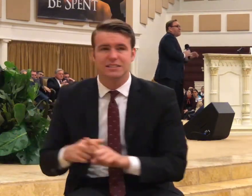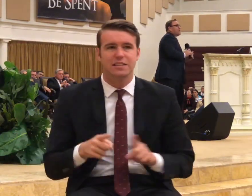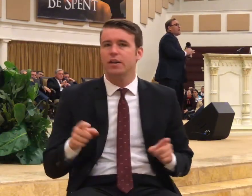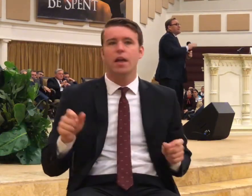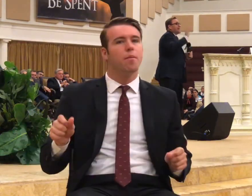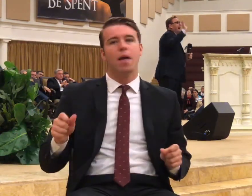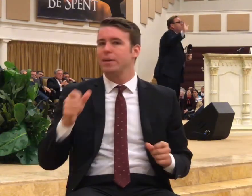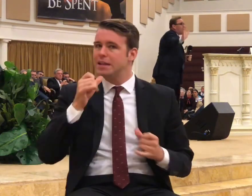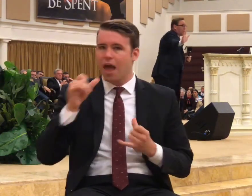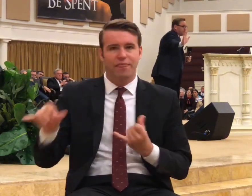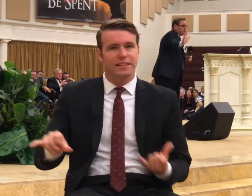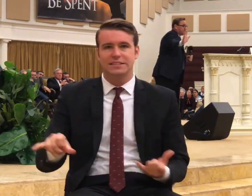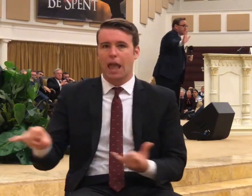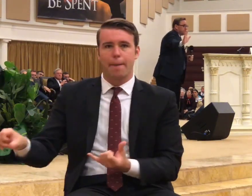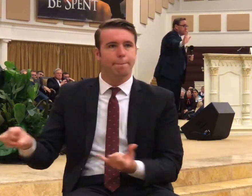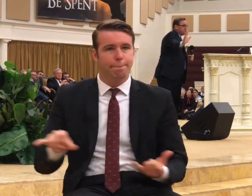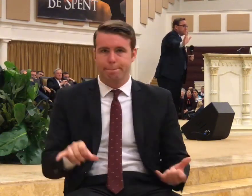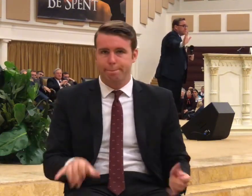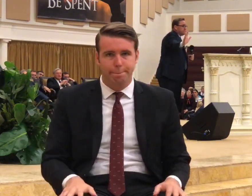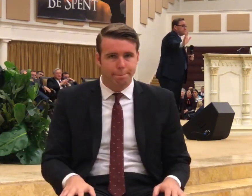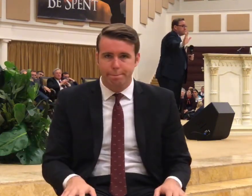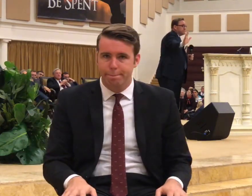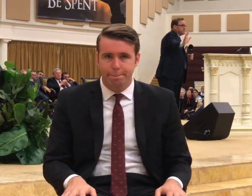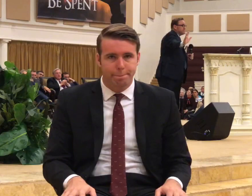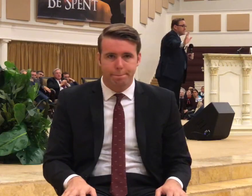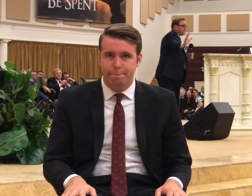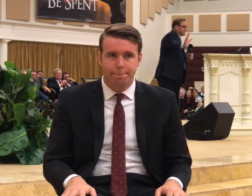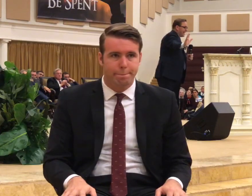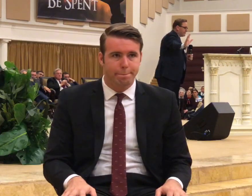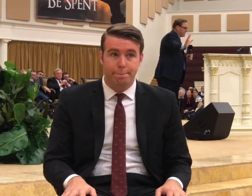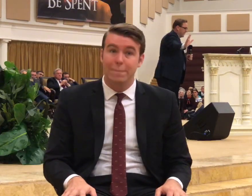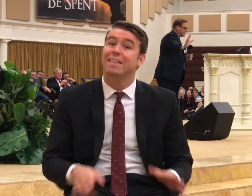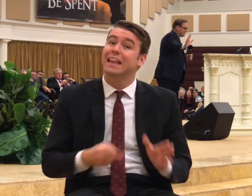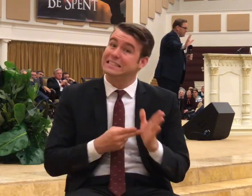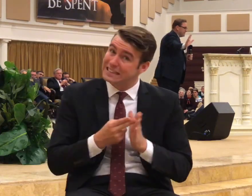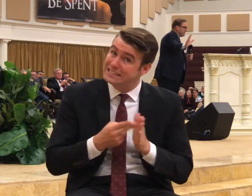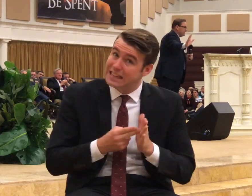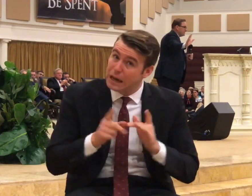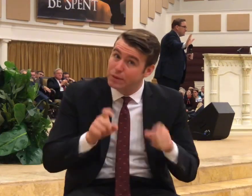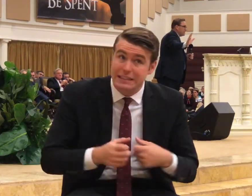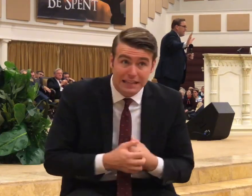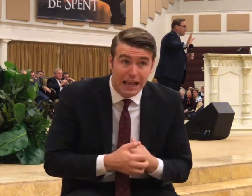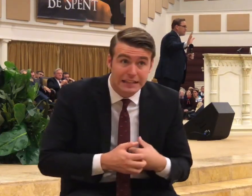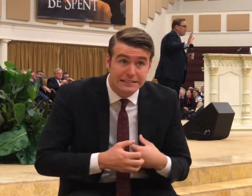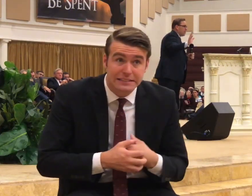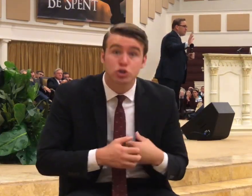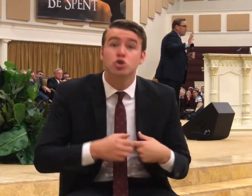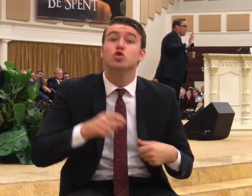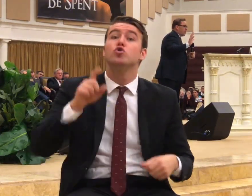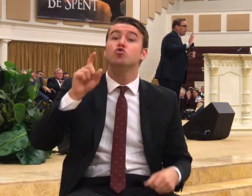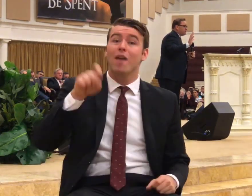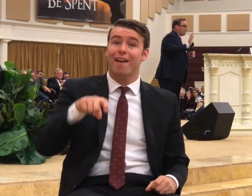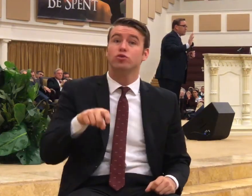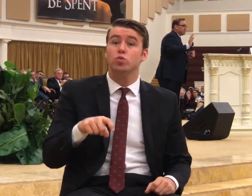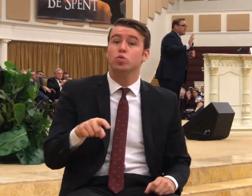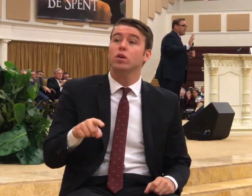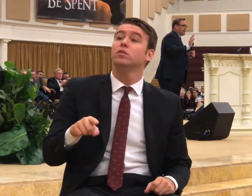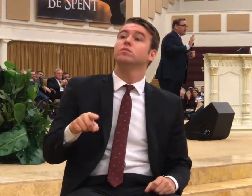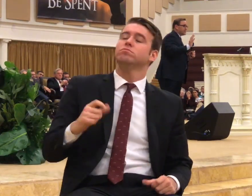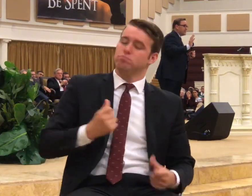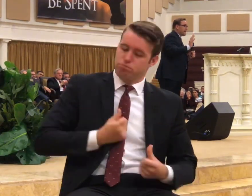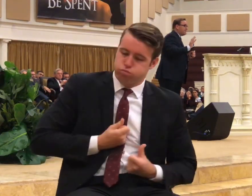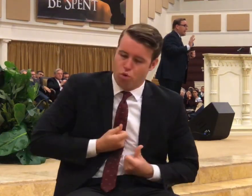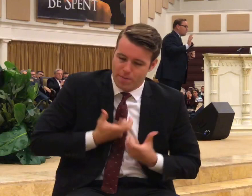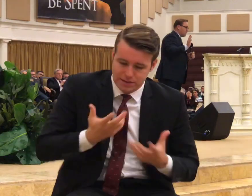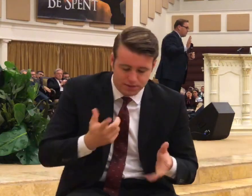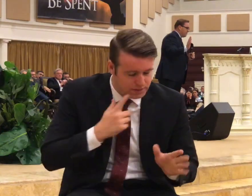may not be what God wants. It's an integrity test where you have to go to a garden, pour yourself